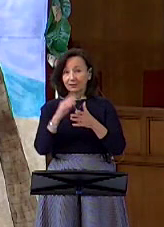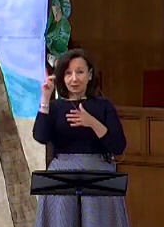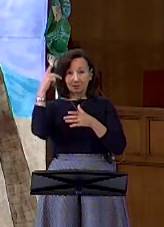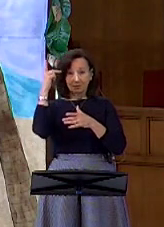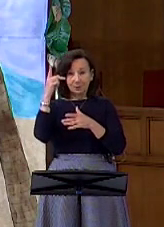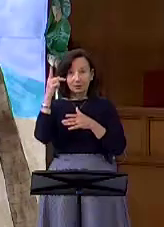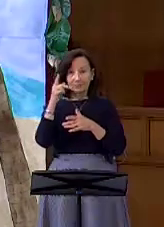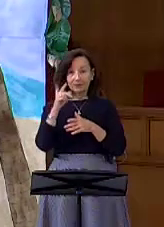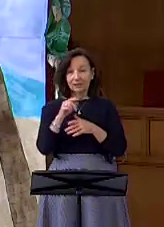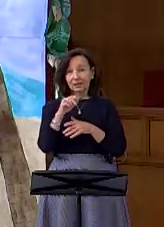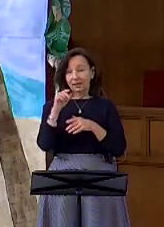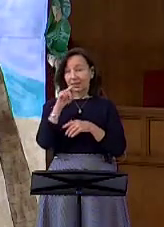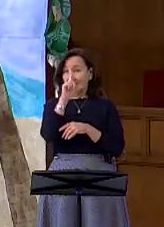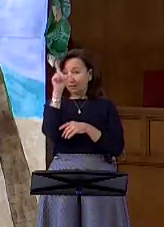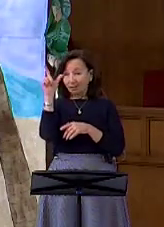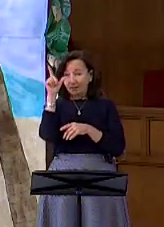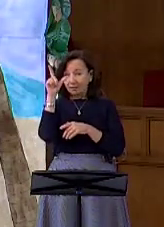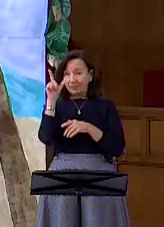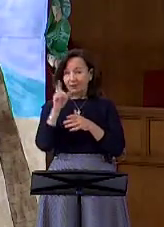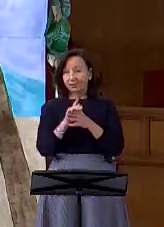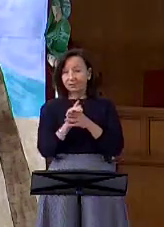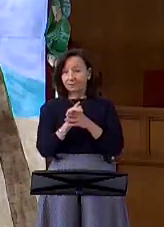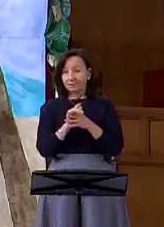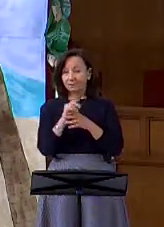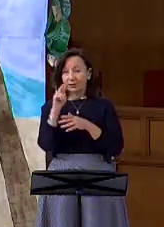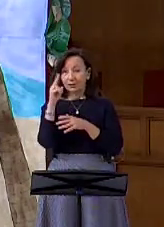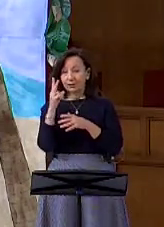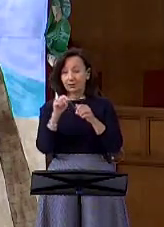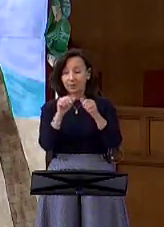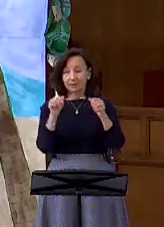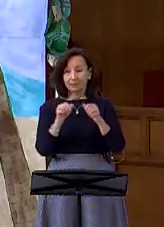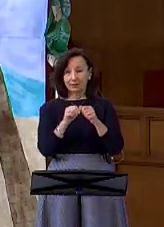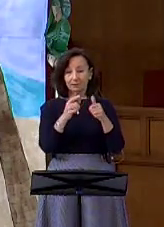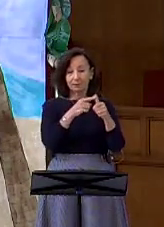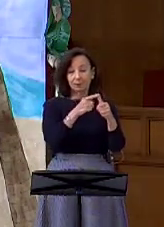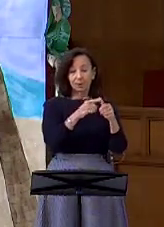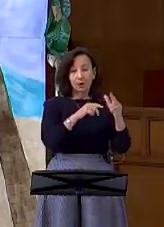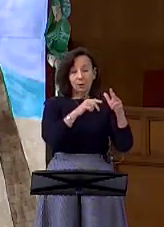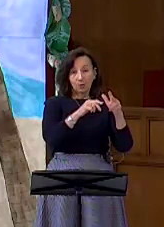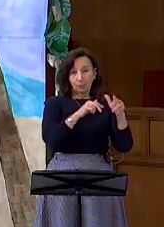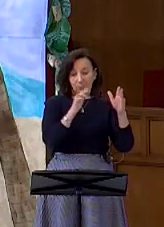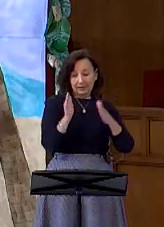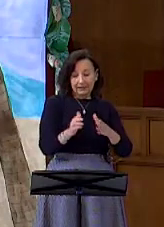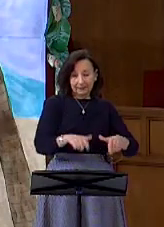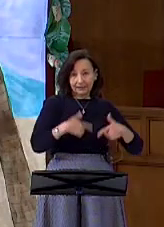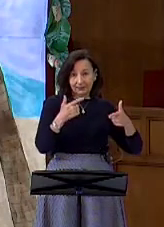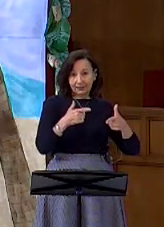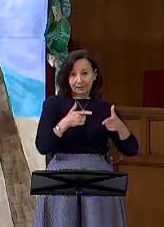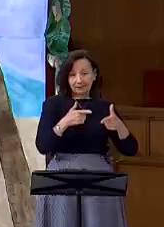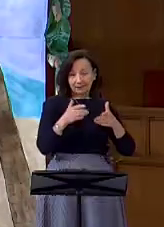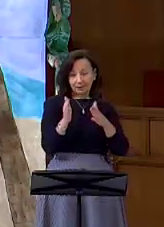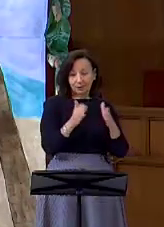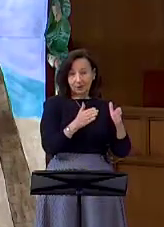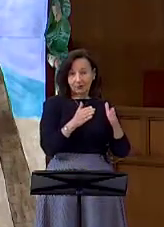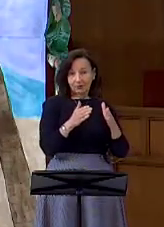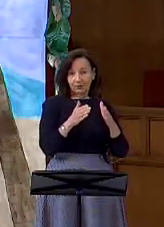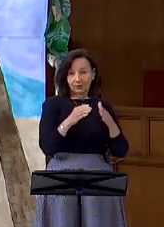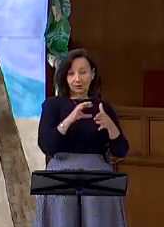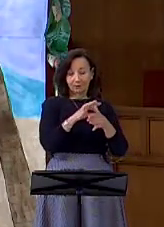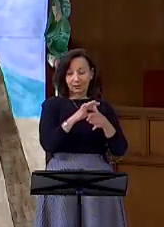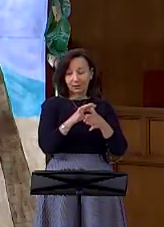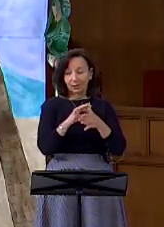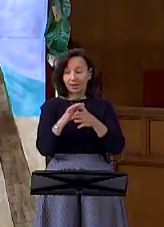this. First, the two categories, walking according to the flesh and walking according to the Spirit,